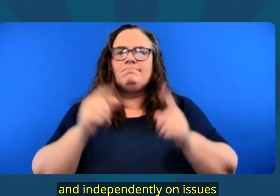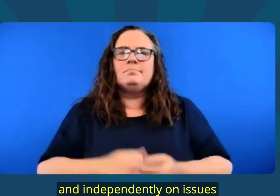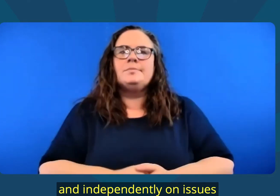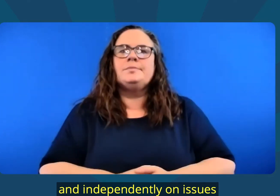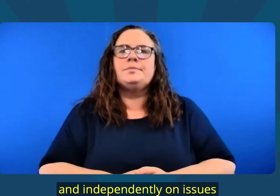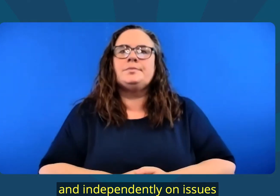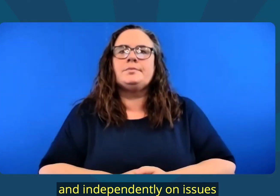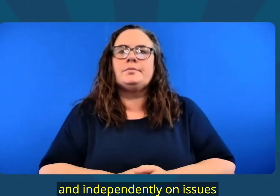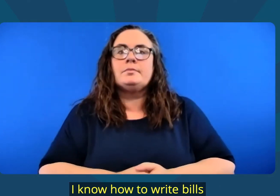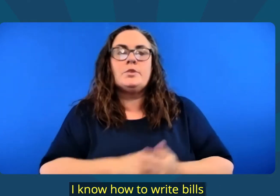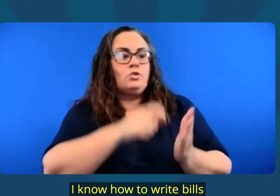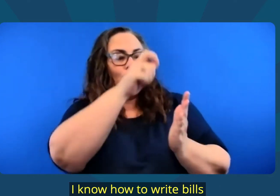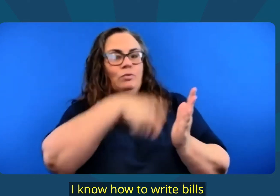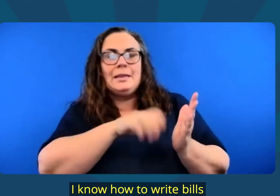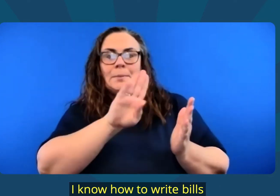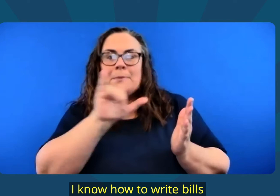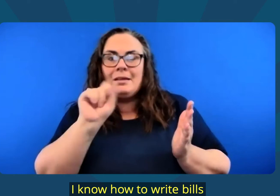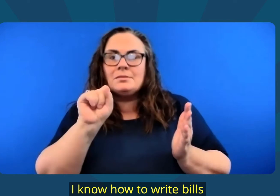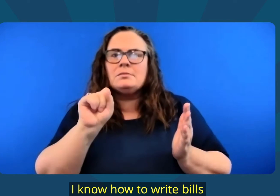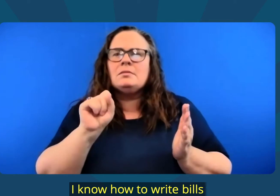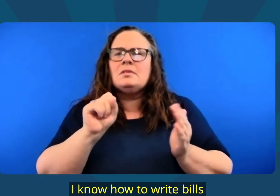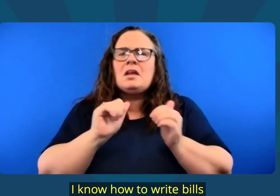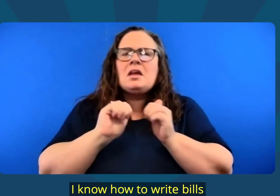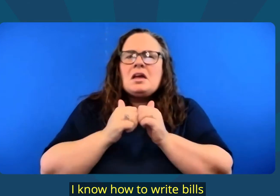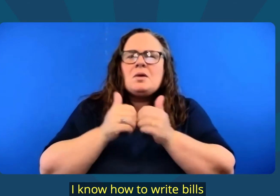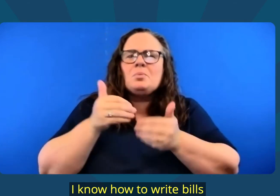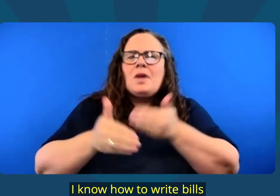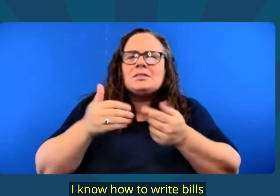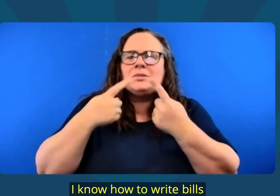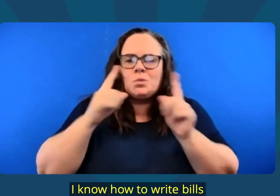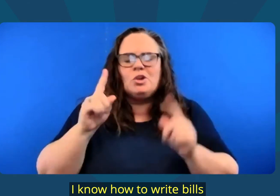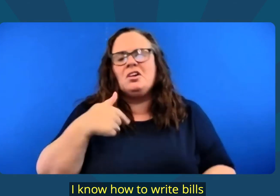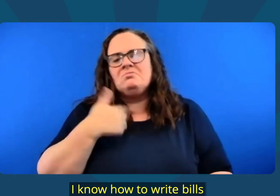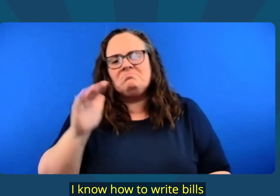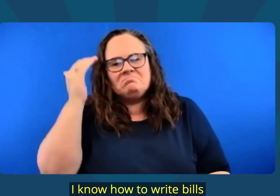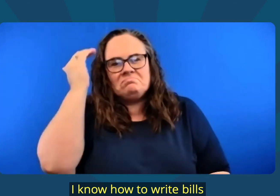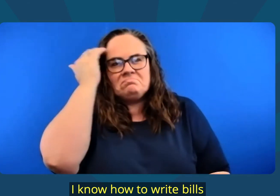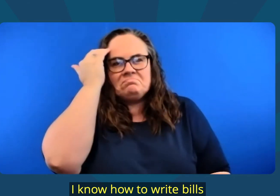voters. I know how to write bills and how the processes work.